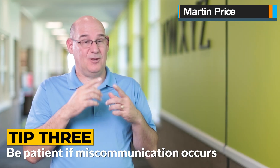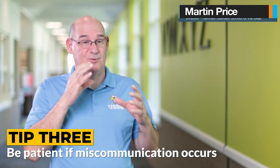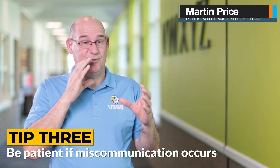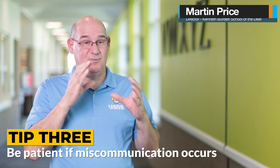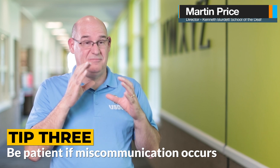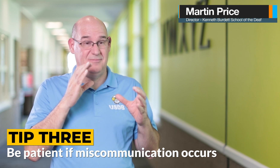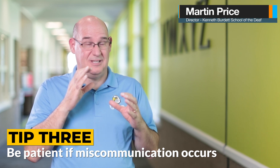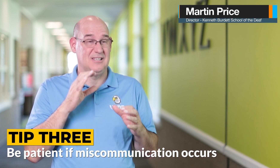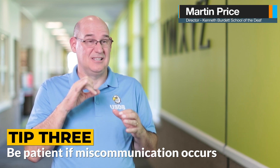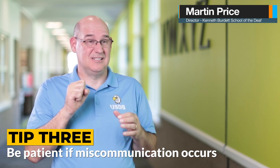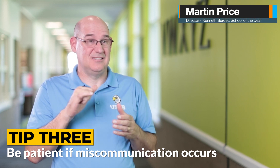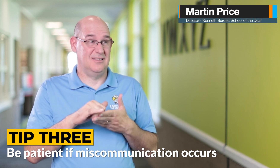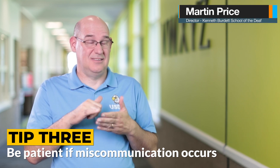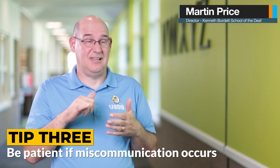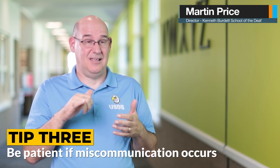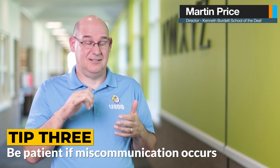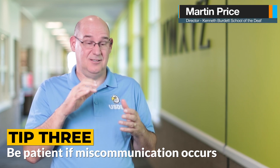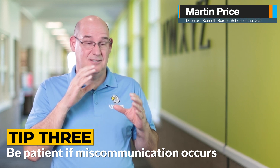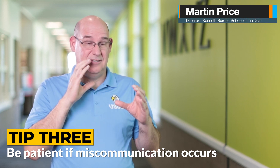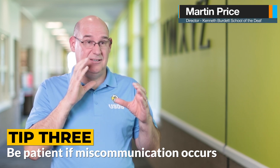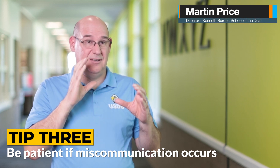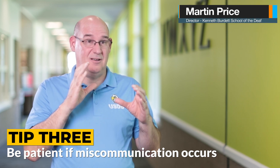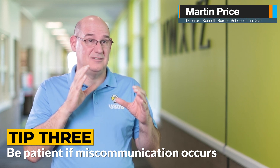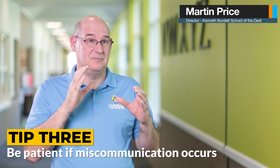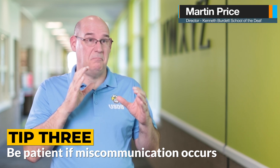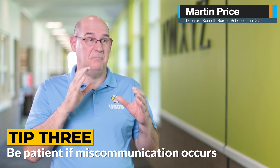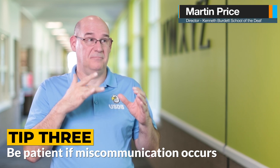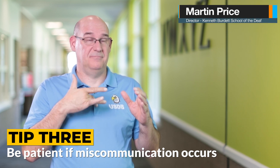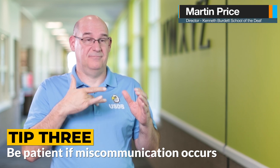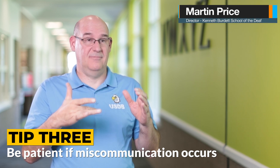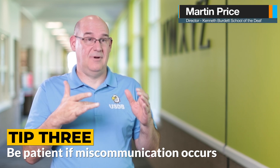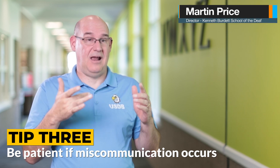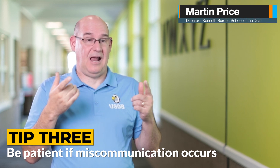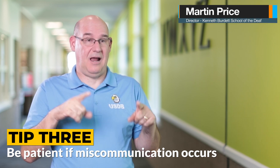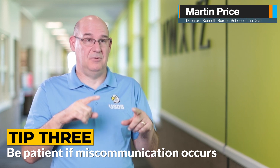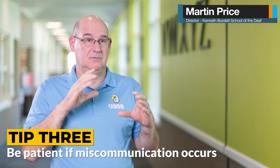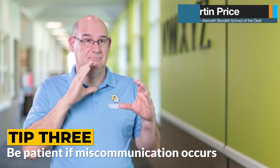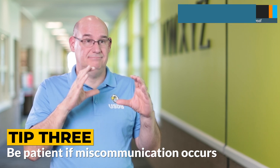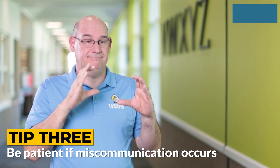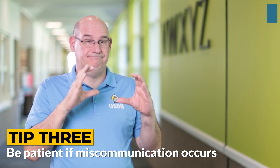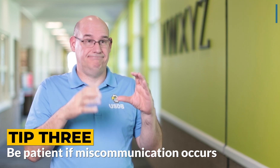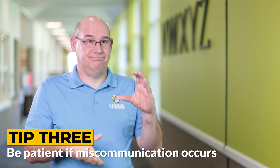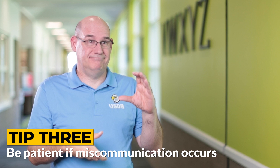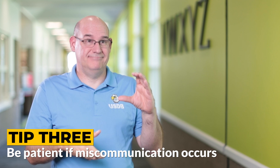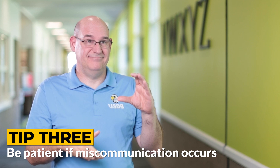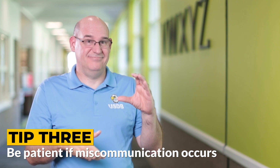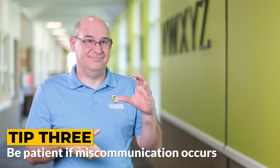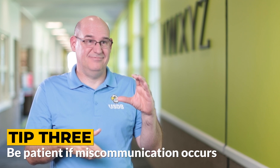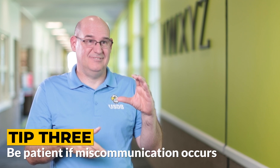The interesting thing about communication is that miscommunications happen.